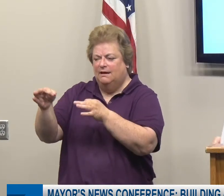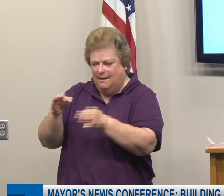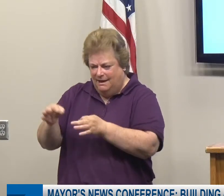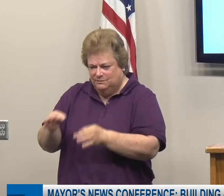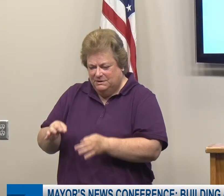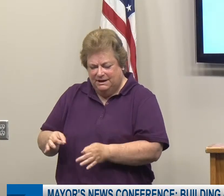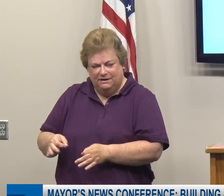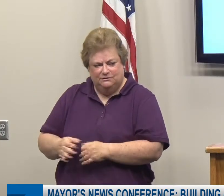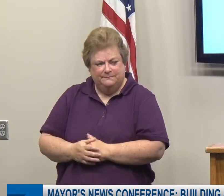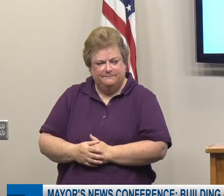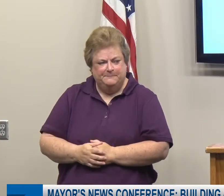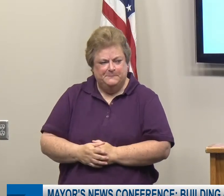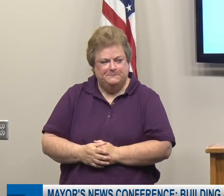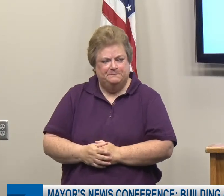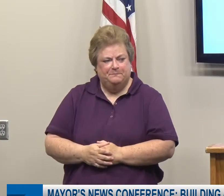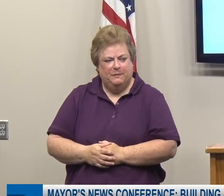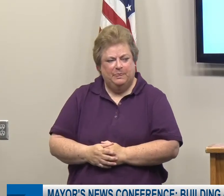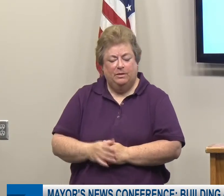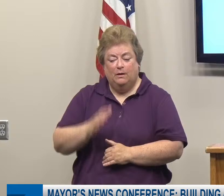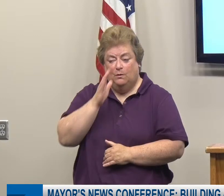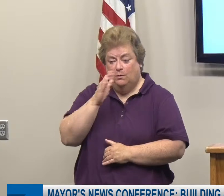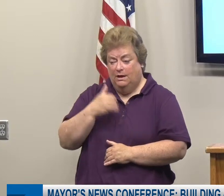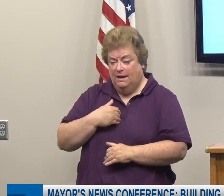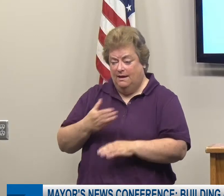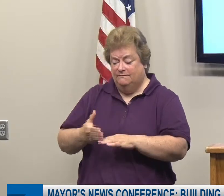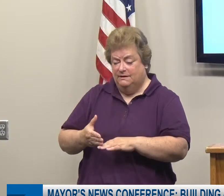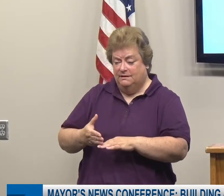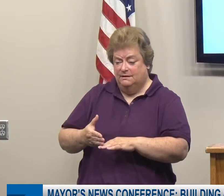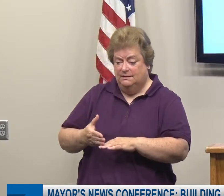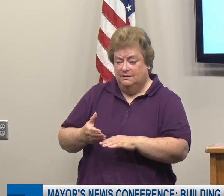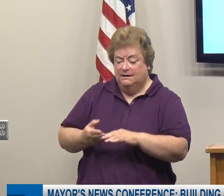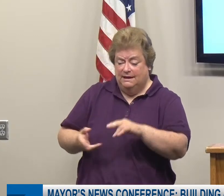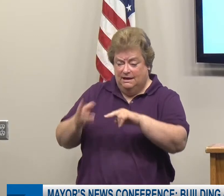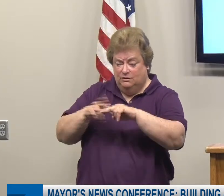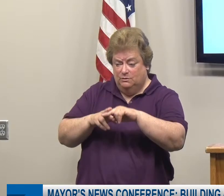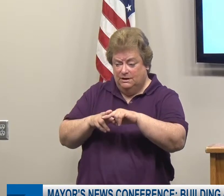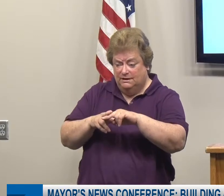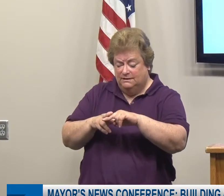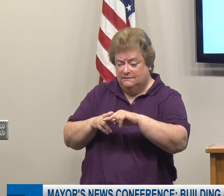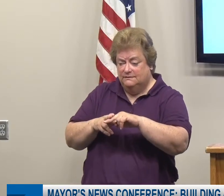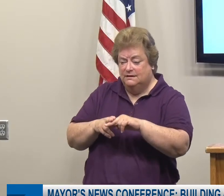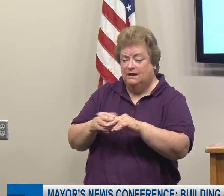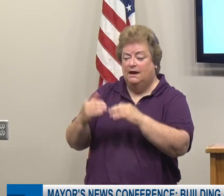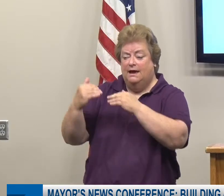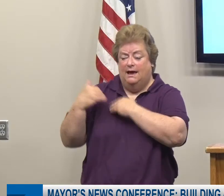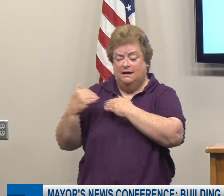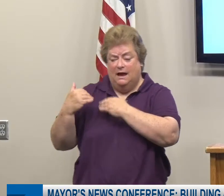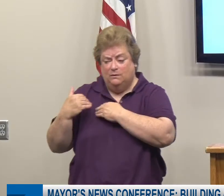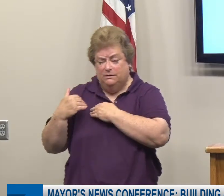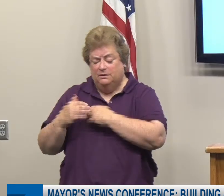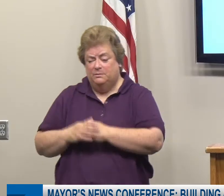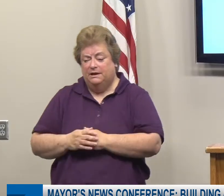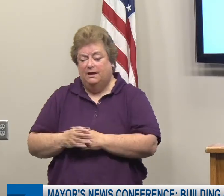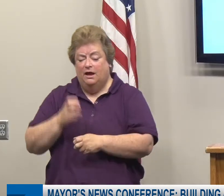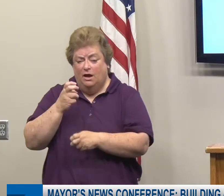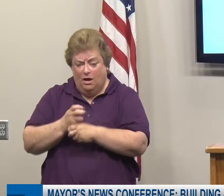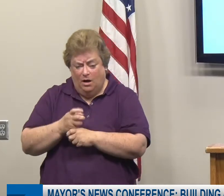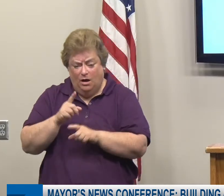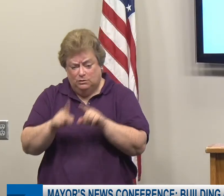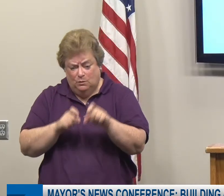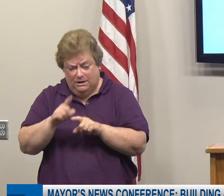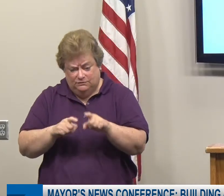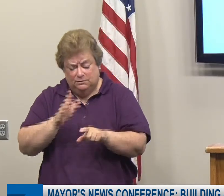so there will be increased oversight, increased accountability, hard questions